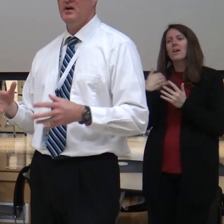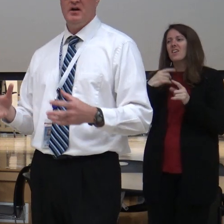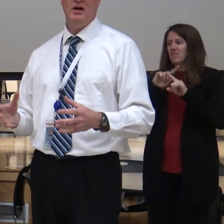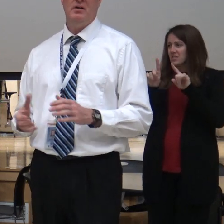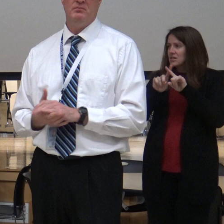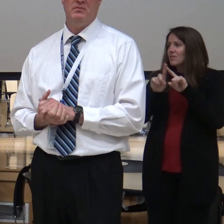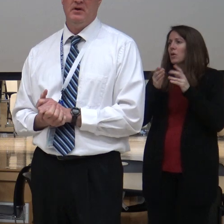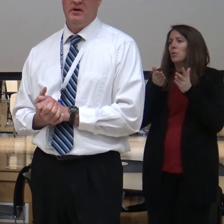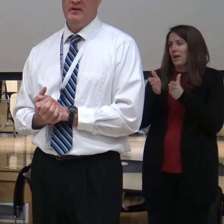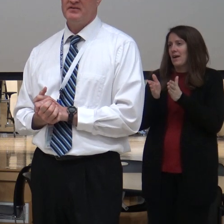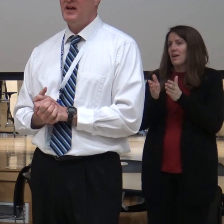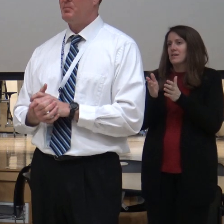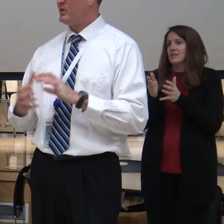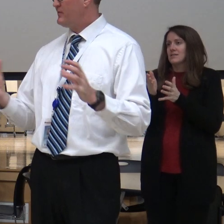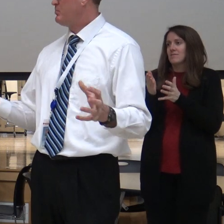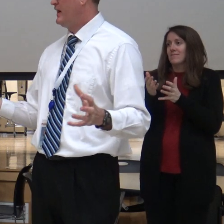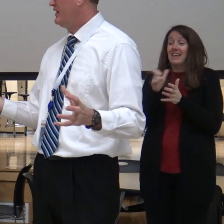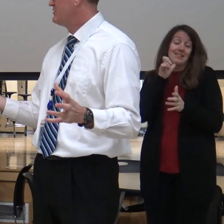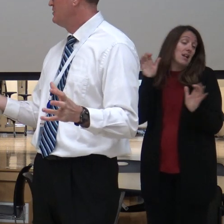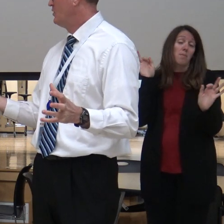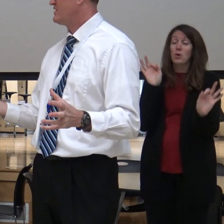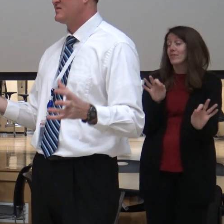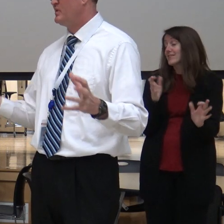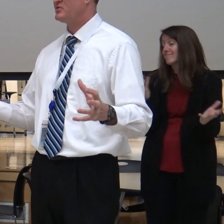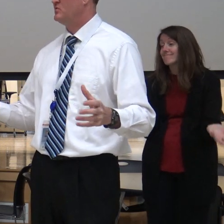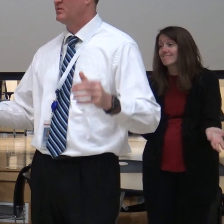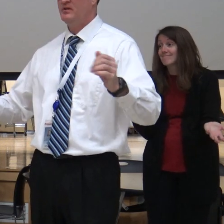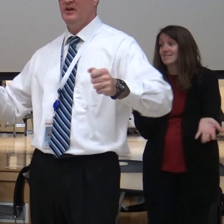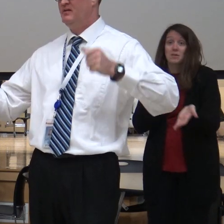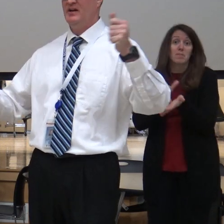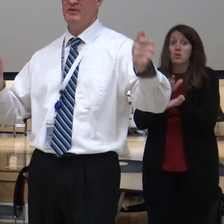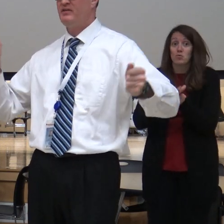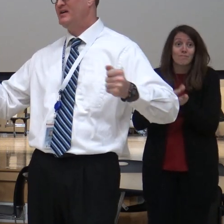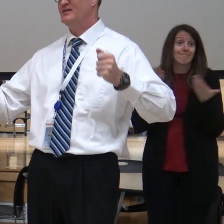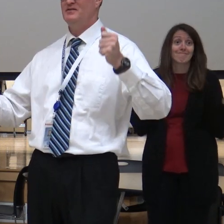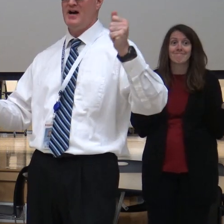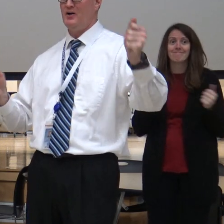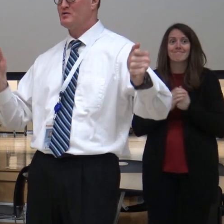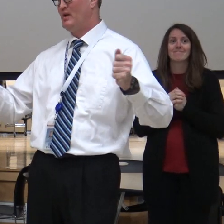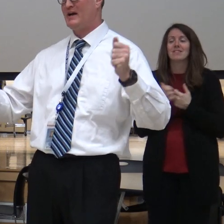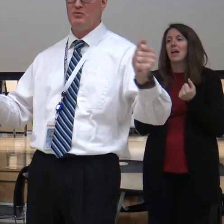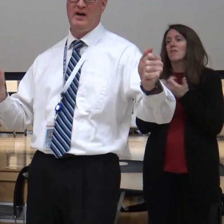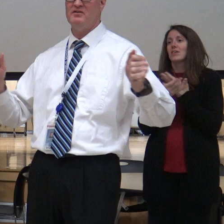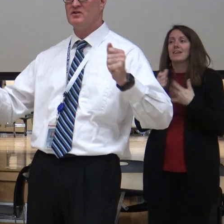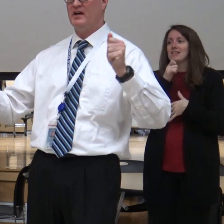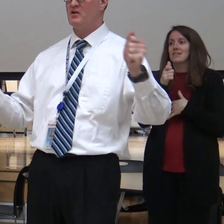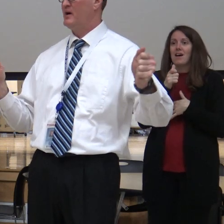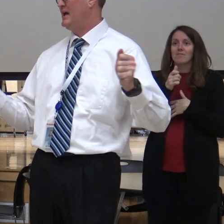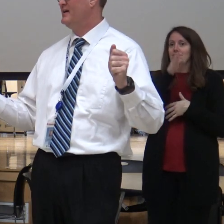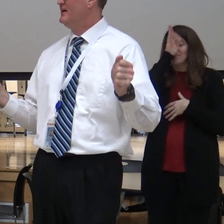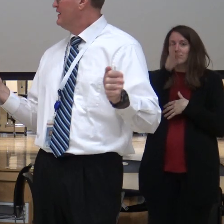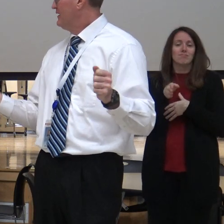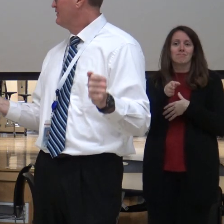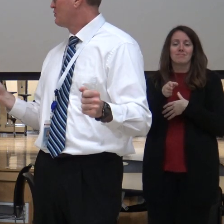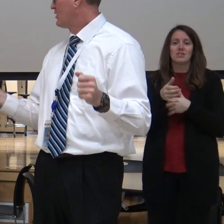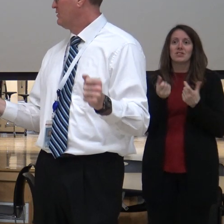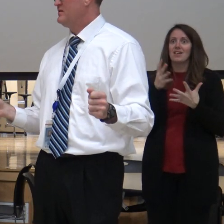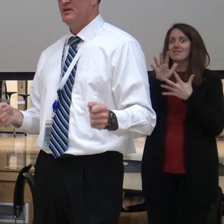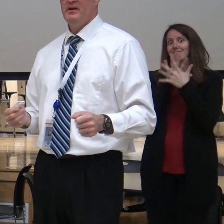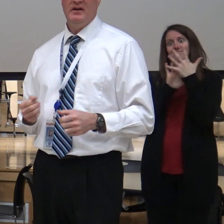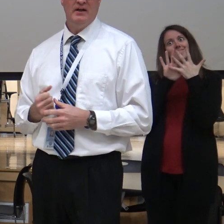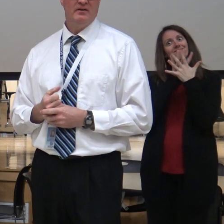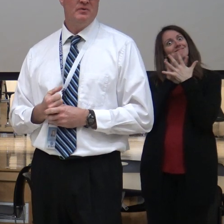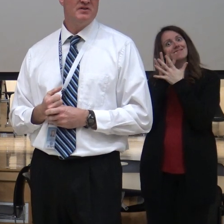channels, it's not a perfect plan, as you know, because it's middle school, and everything is not always black and white. There's a lot of gray in this